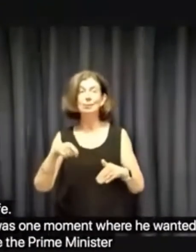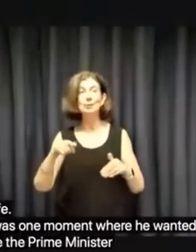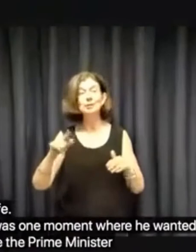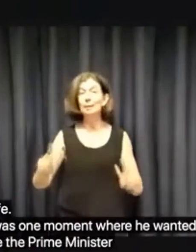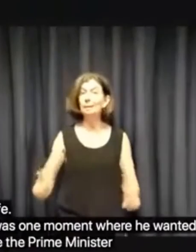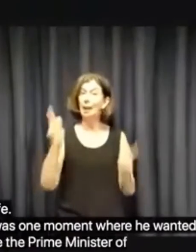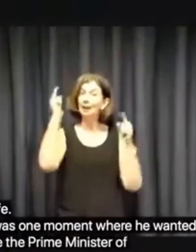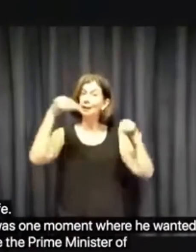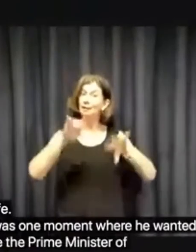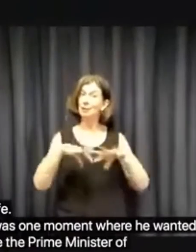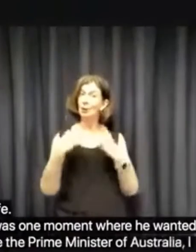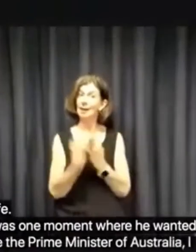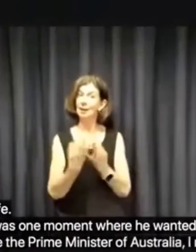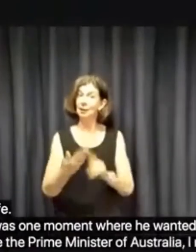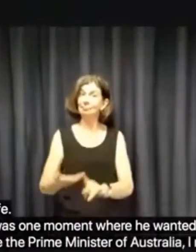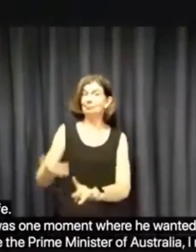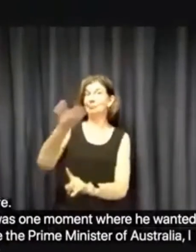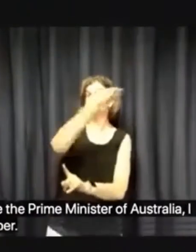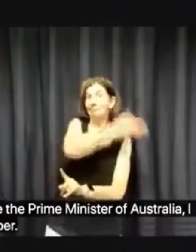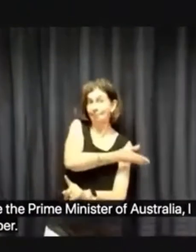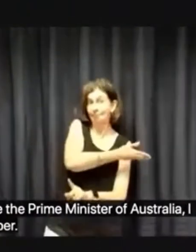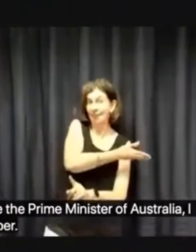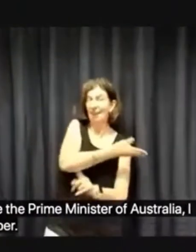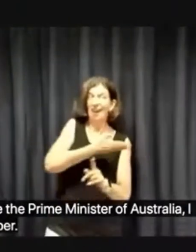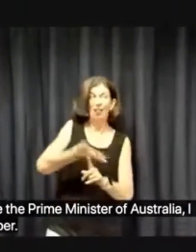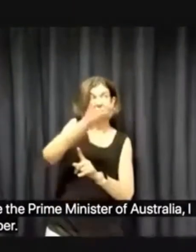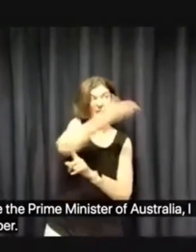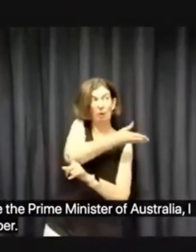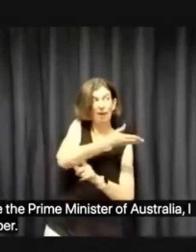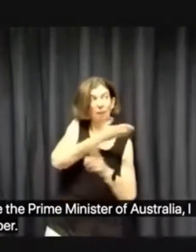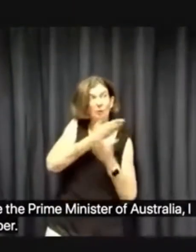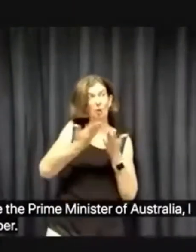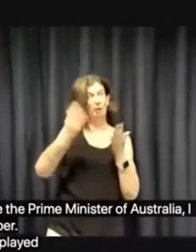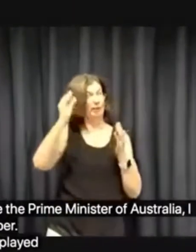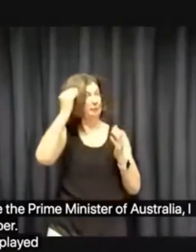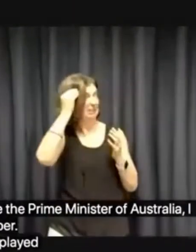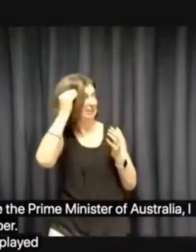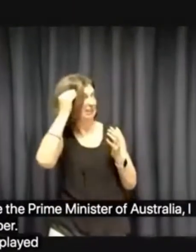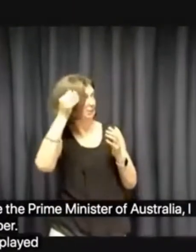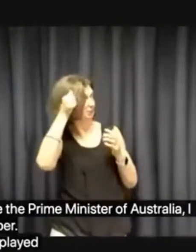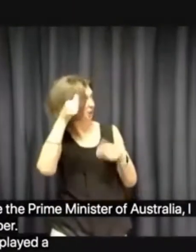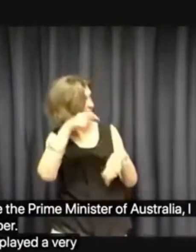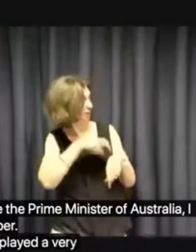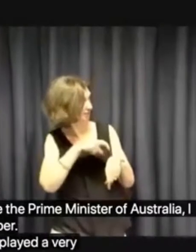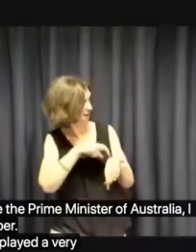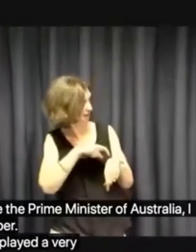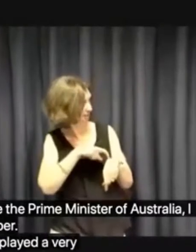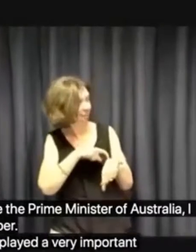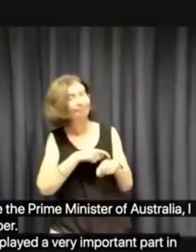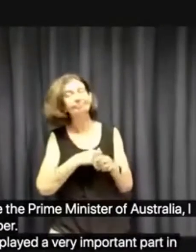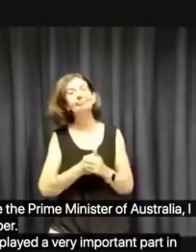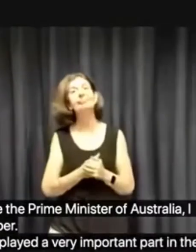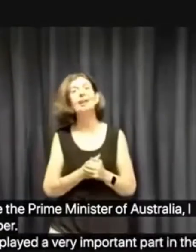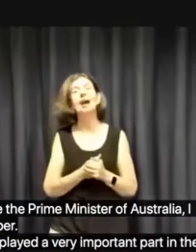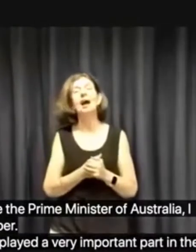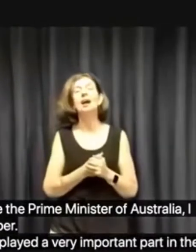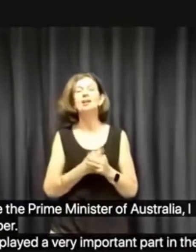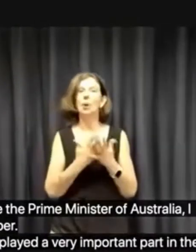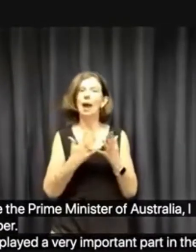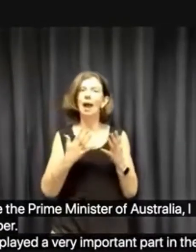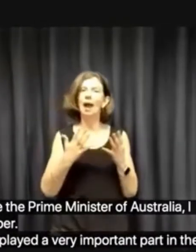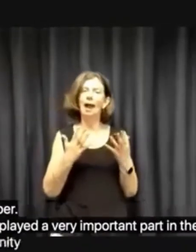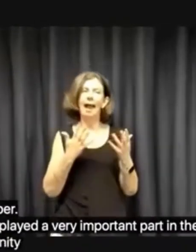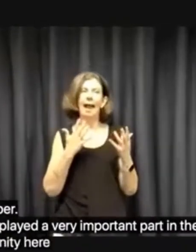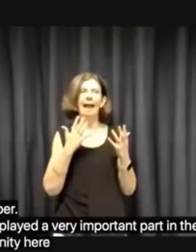he has played a very important part in the deaf community here in Victoria. He's been a